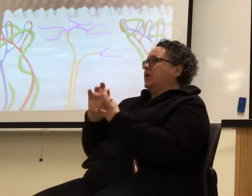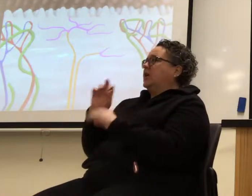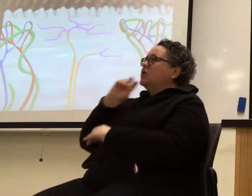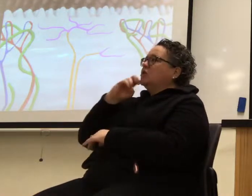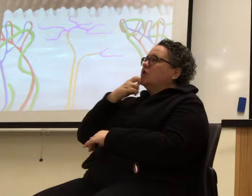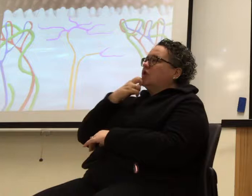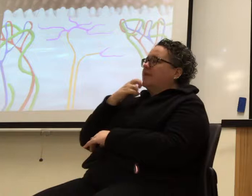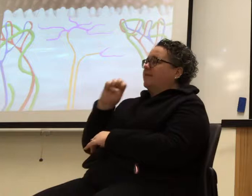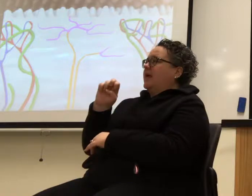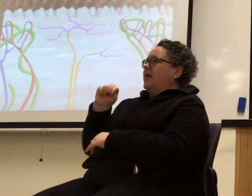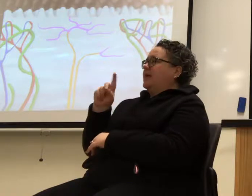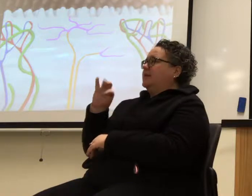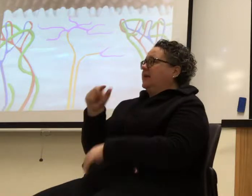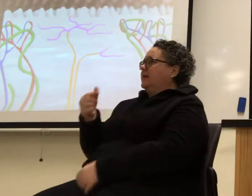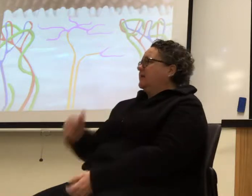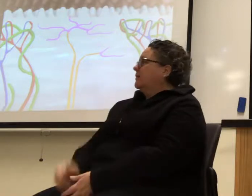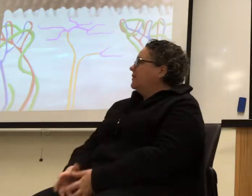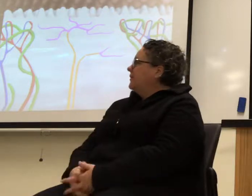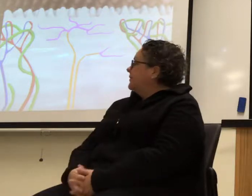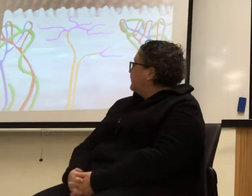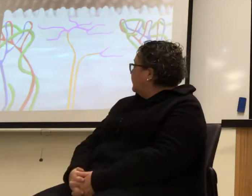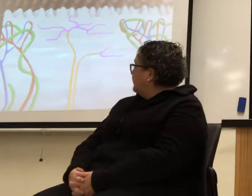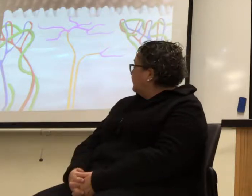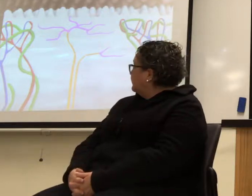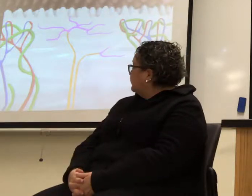Free nerve endings.